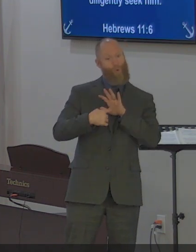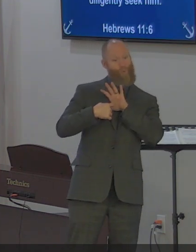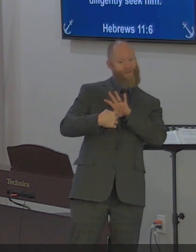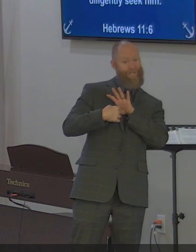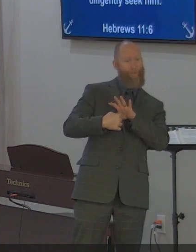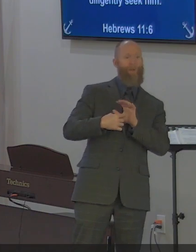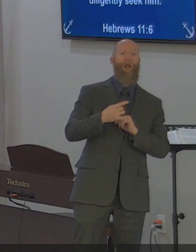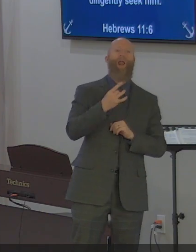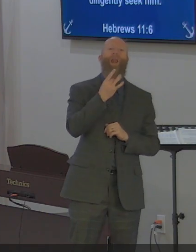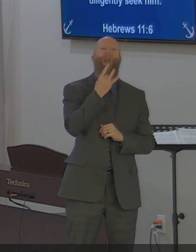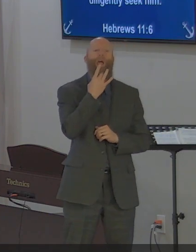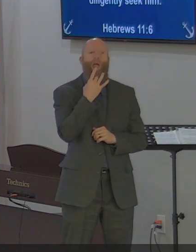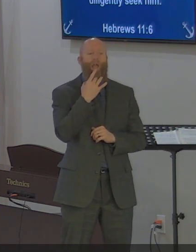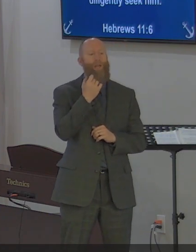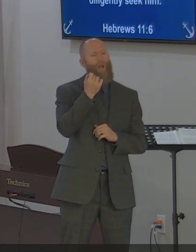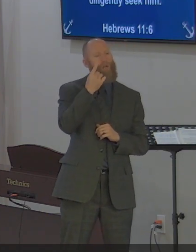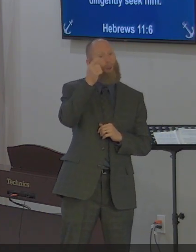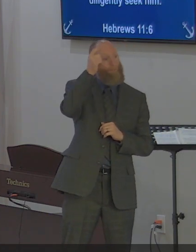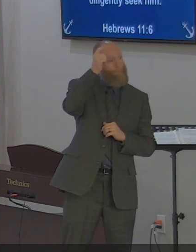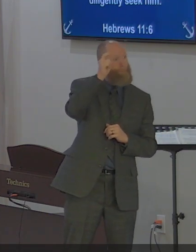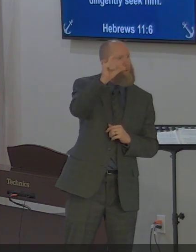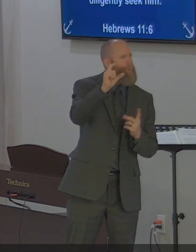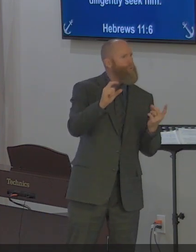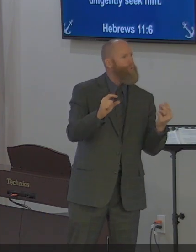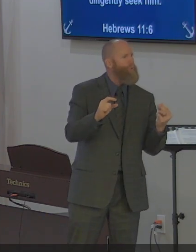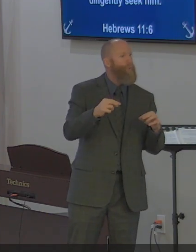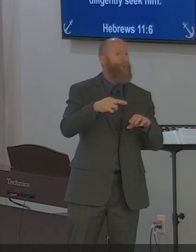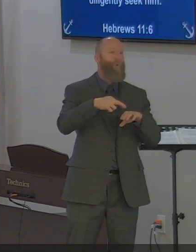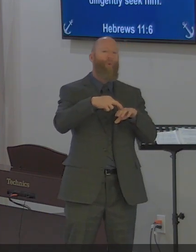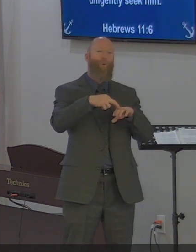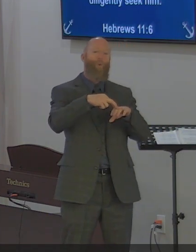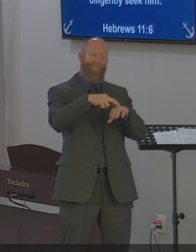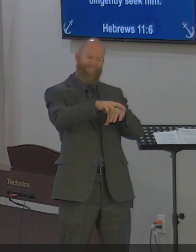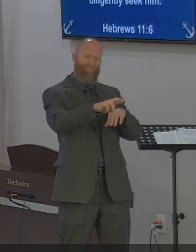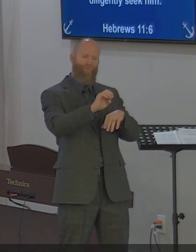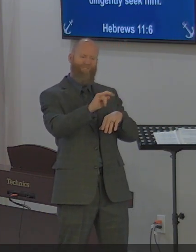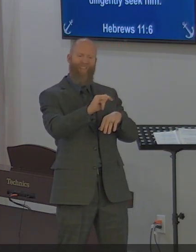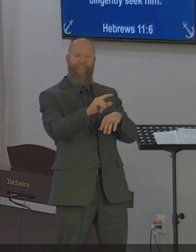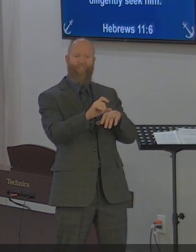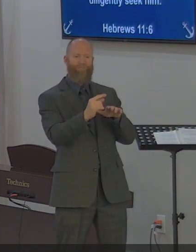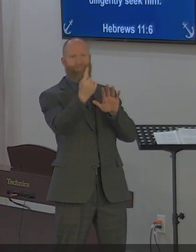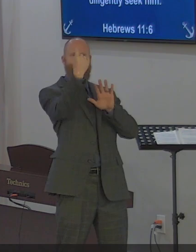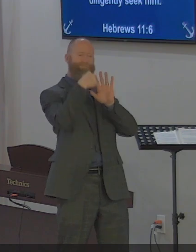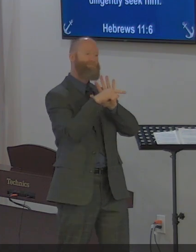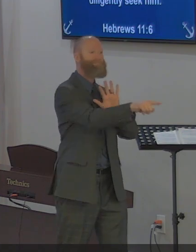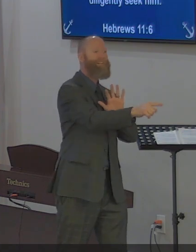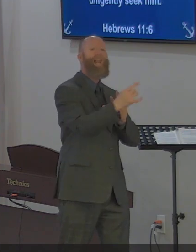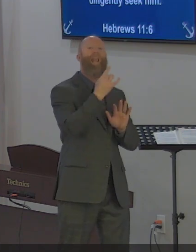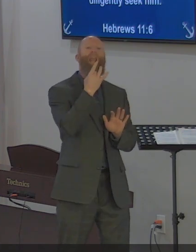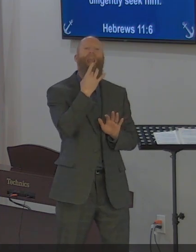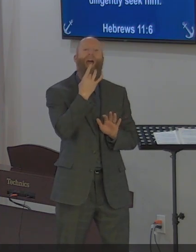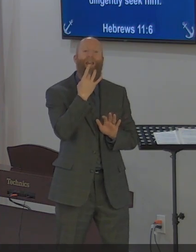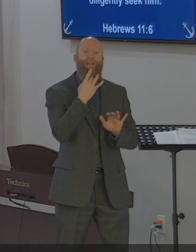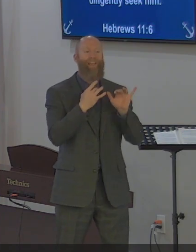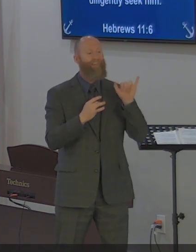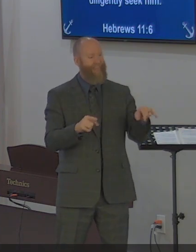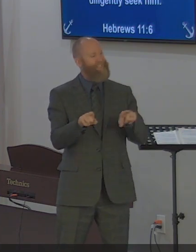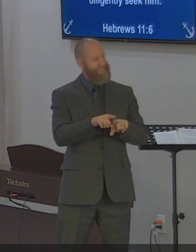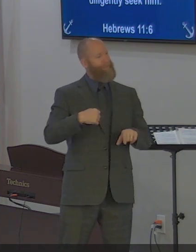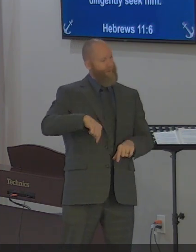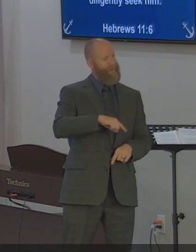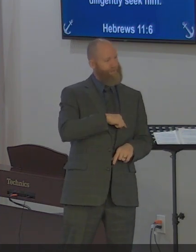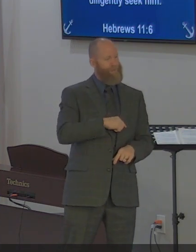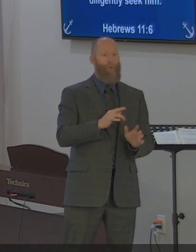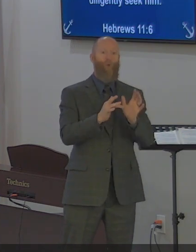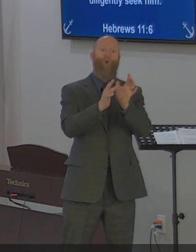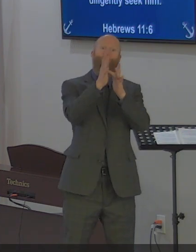do? At night, it reflects the light that the sun gives it, right? That's what our job is, to take the light